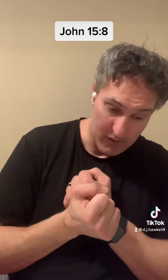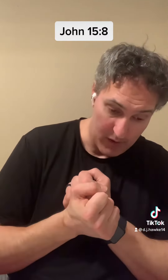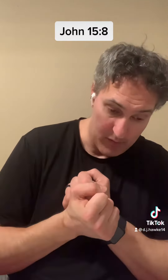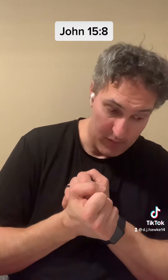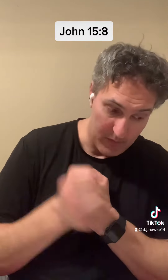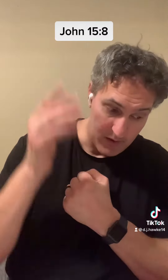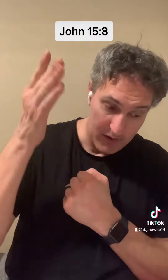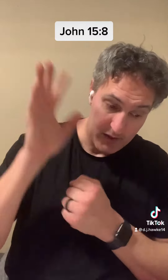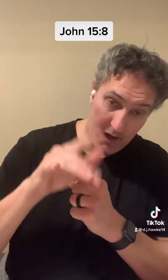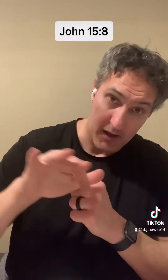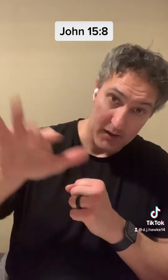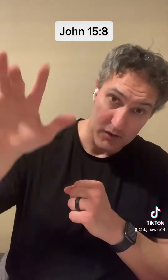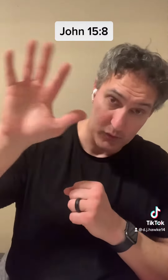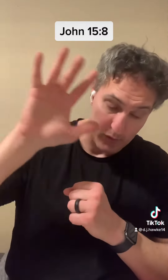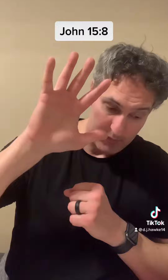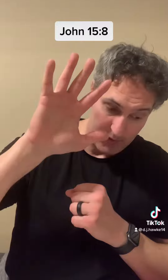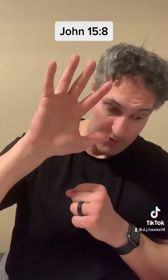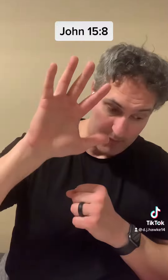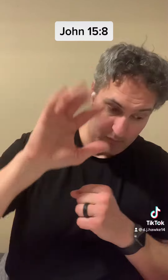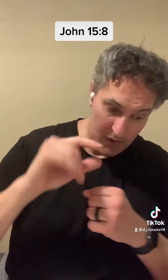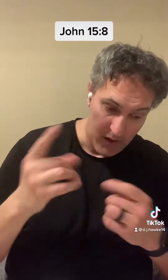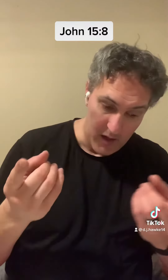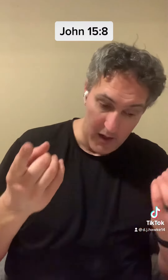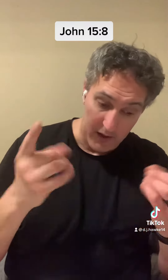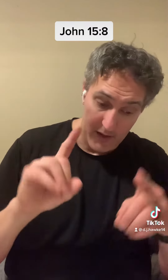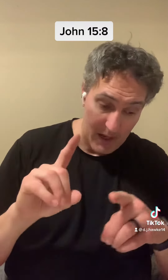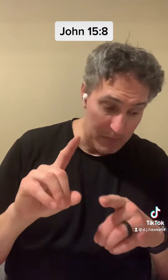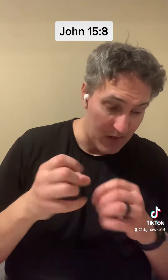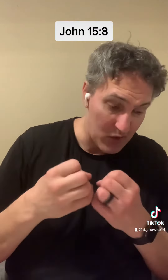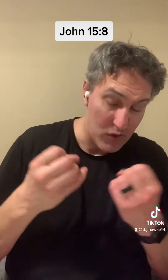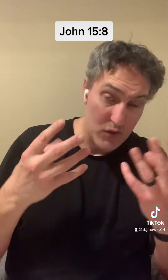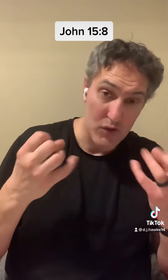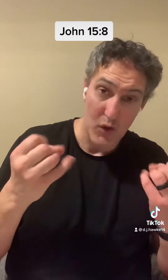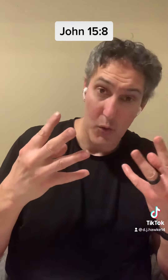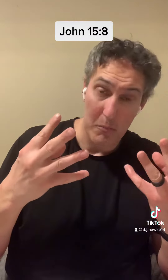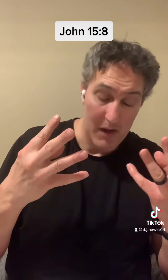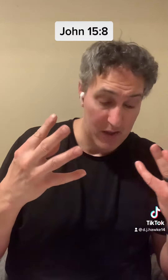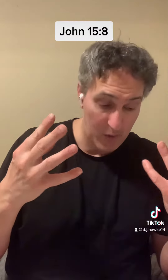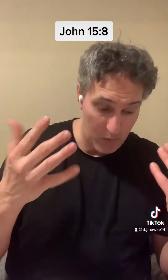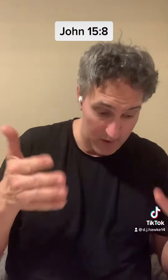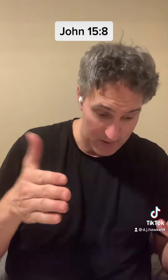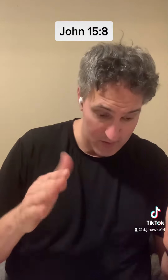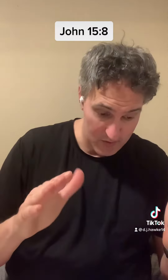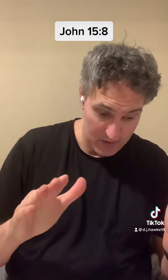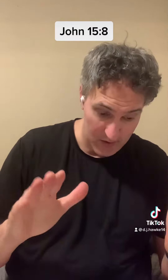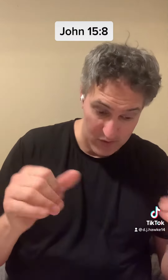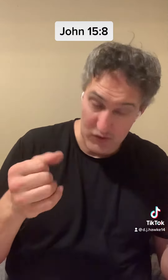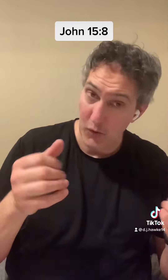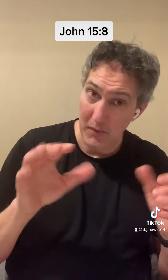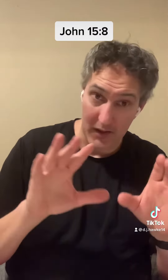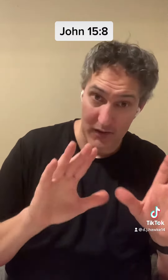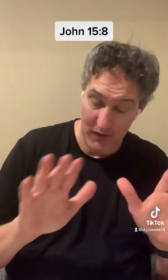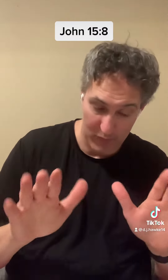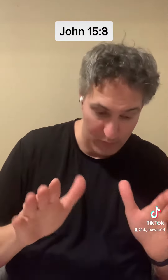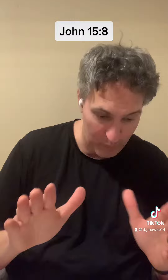love, God is glorified. It can happen in so many ways, in so many different